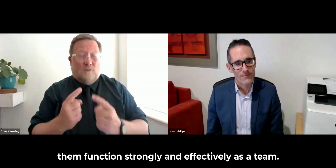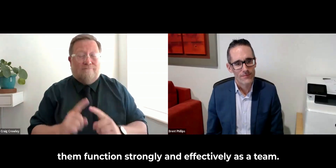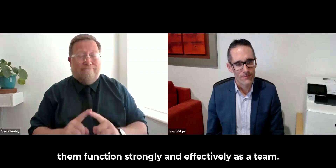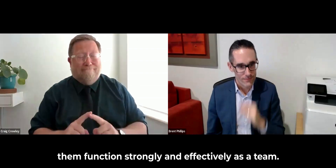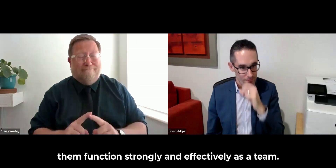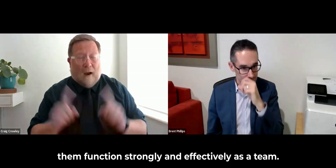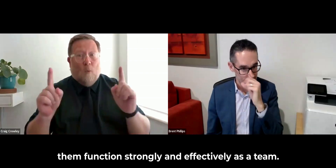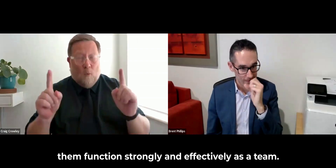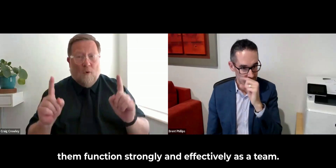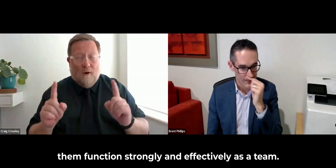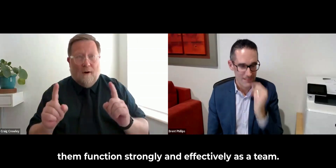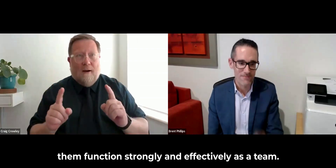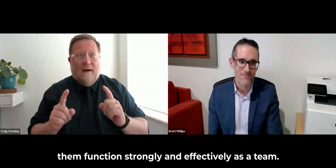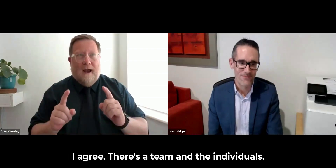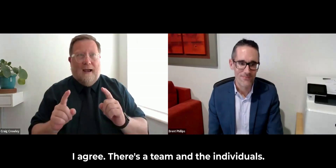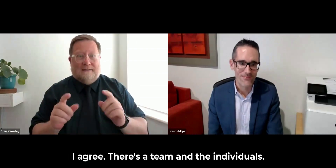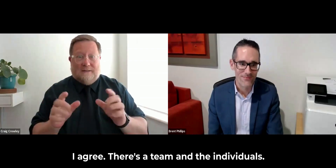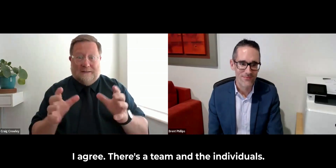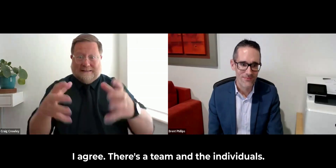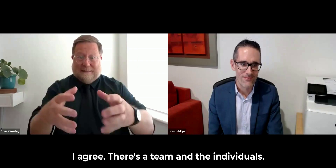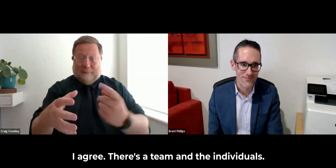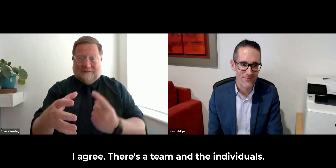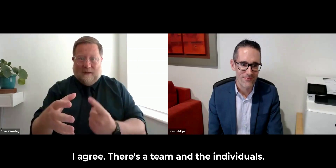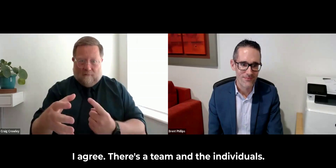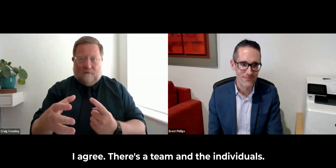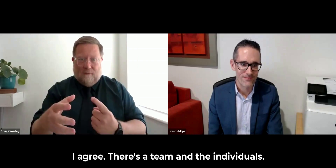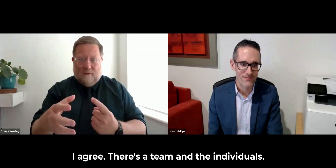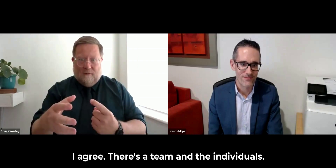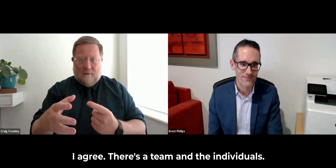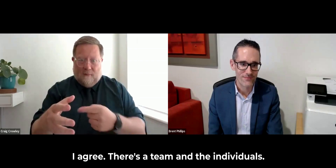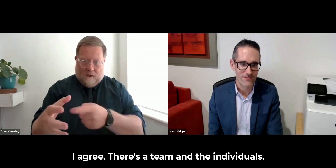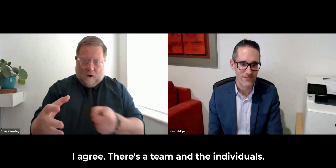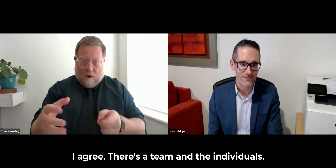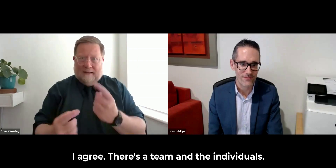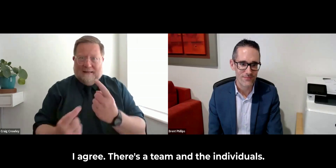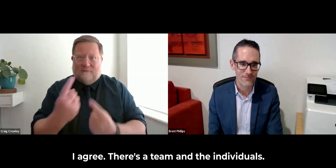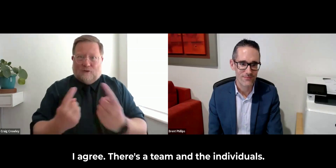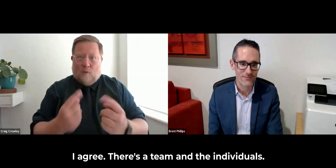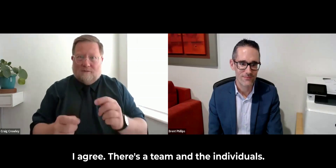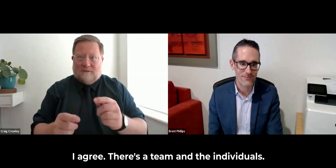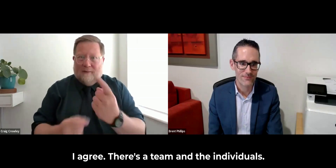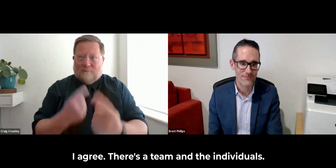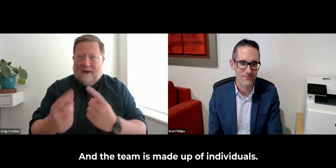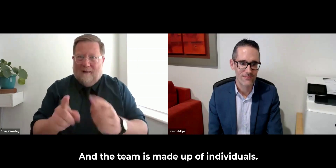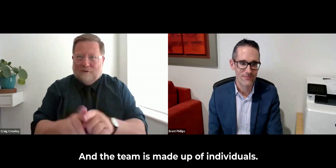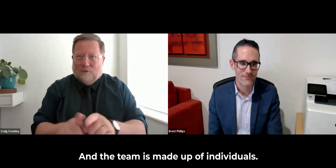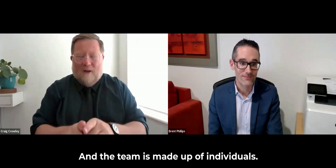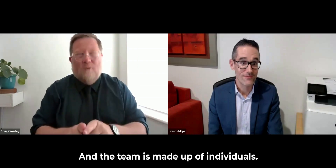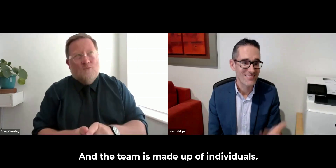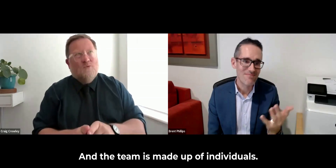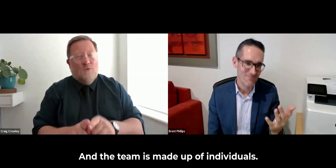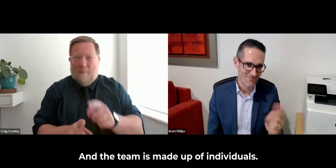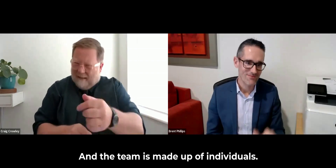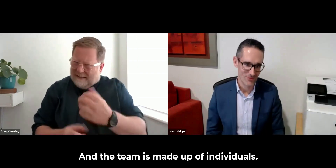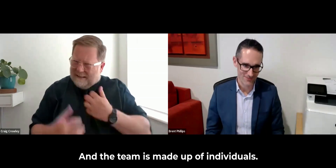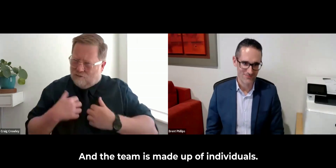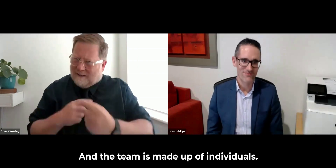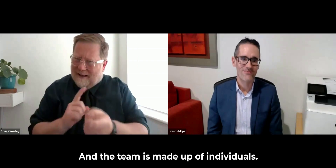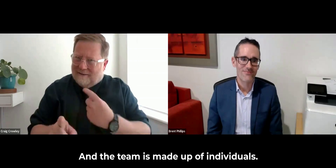as a team. I agree. There's a team and the individuals, and the team is made up of individuals.